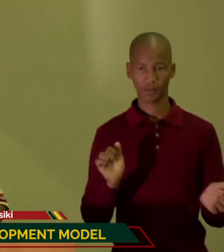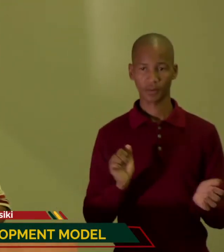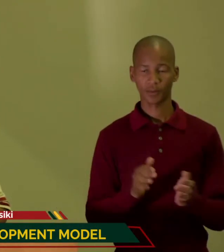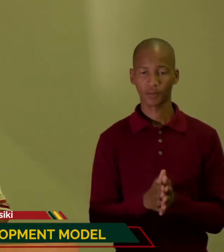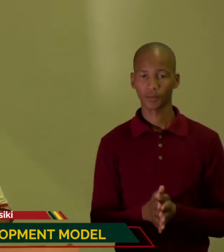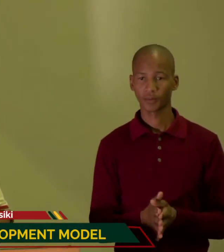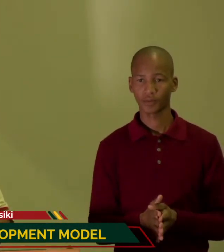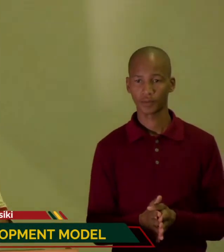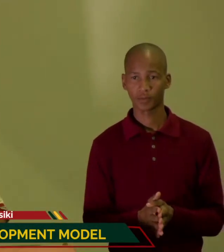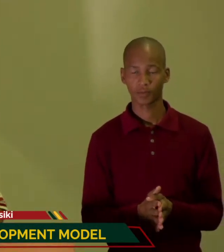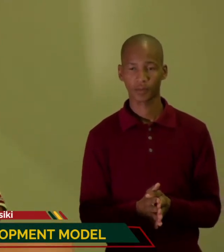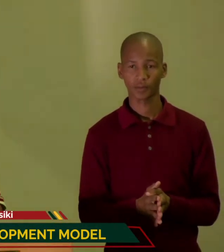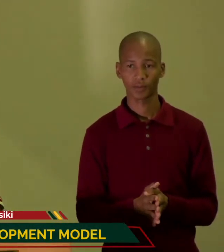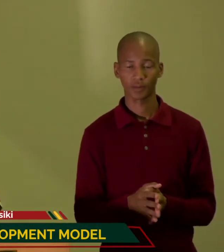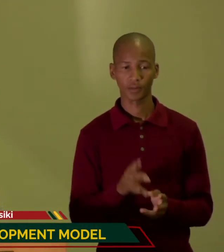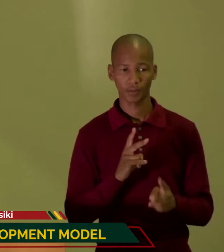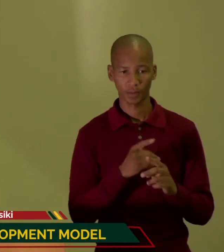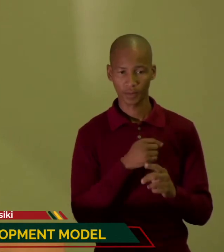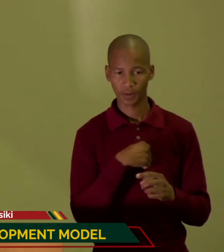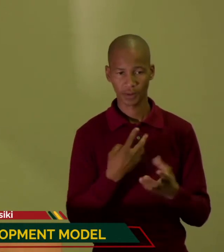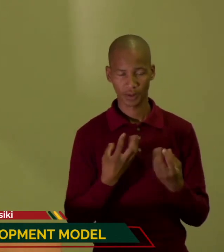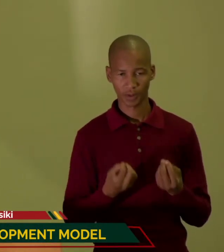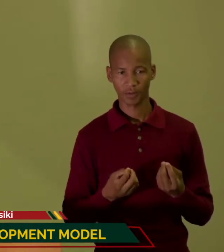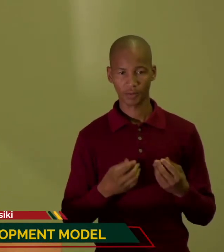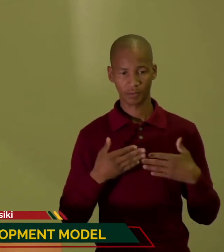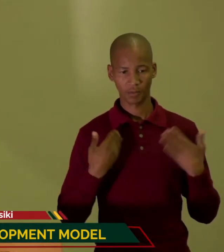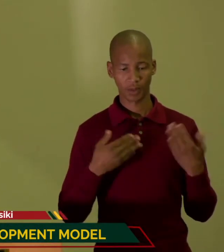and we are very much delighted about that.